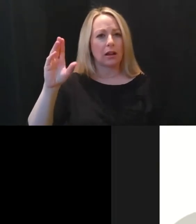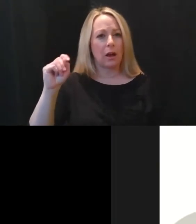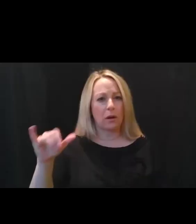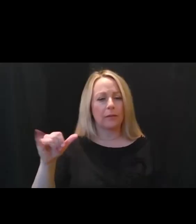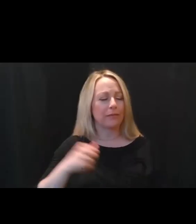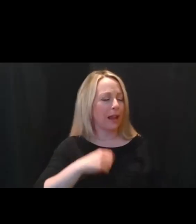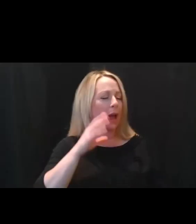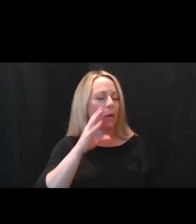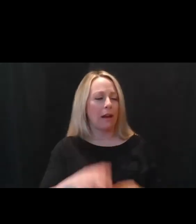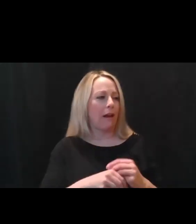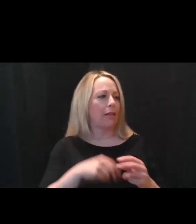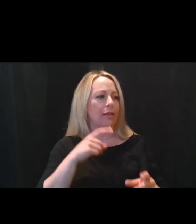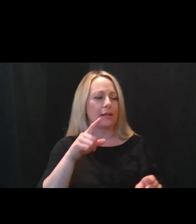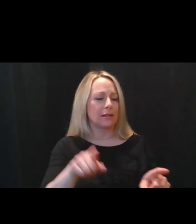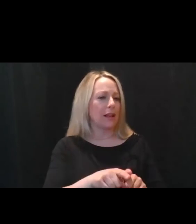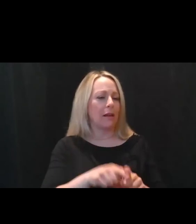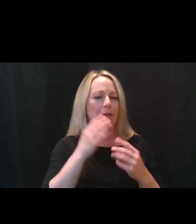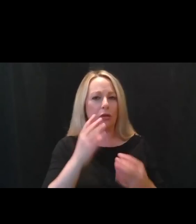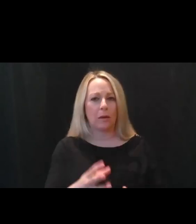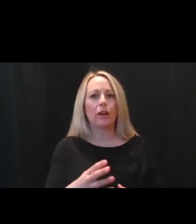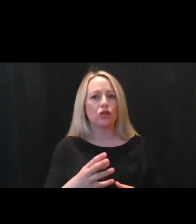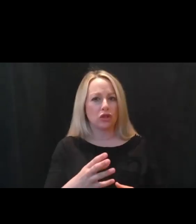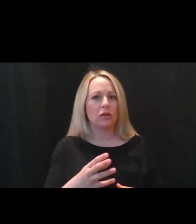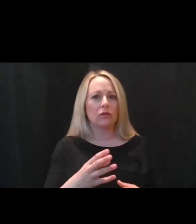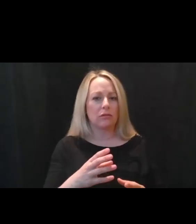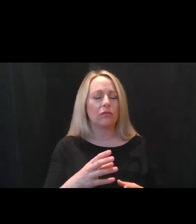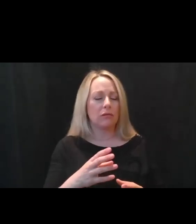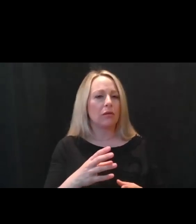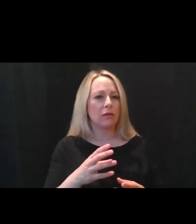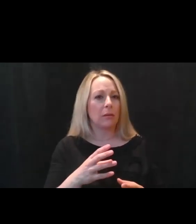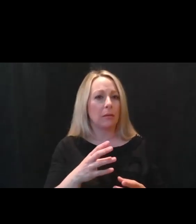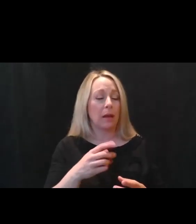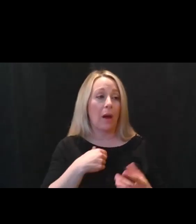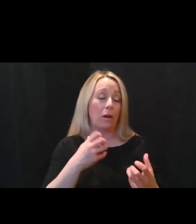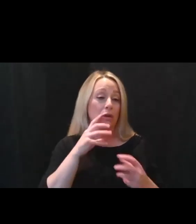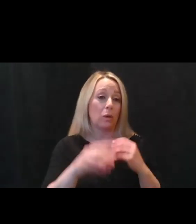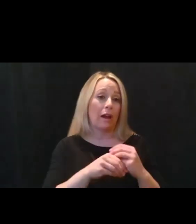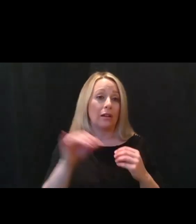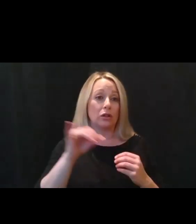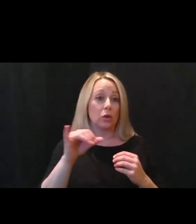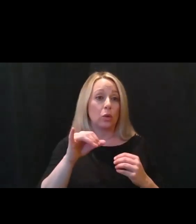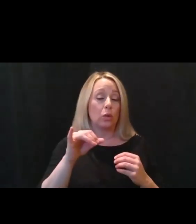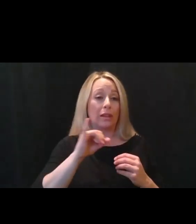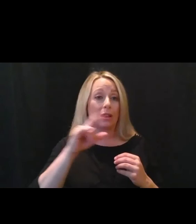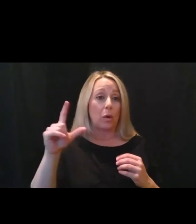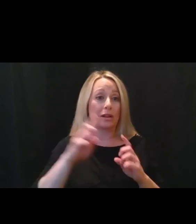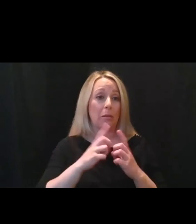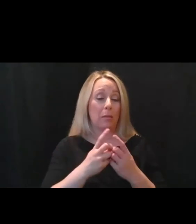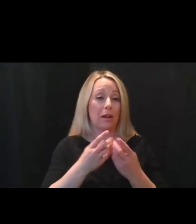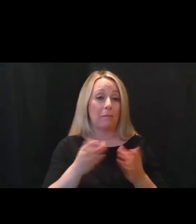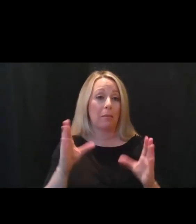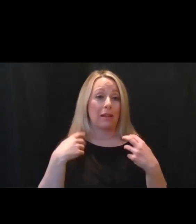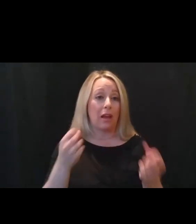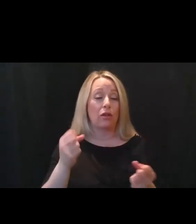same is very true. What I'd like to point out is that according to the Illinois Department of Public Health, Rock Island